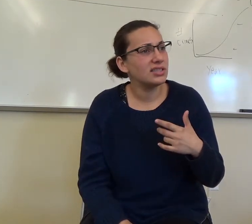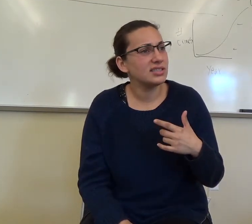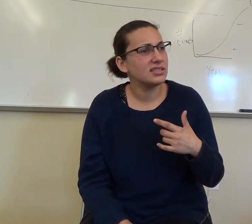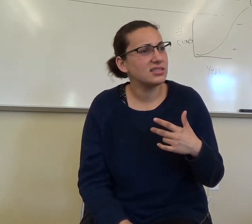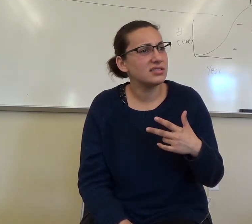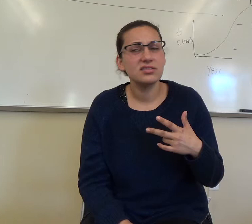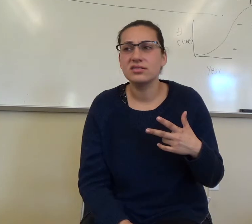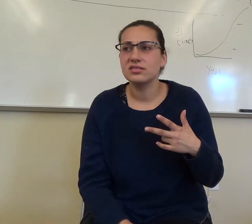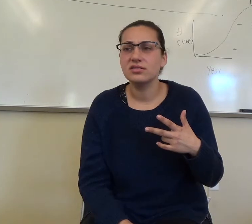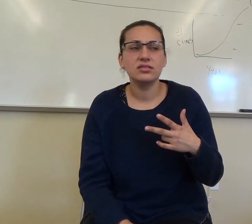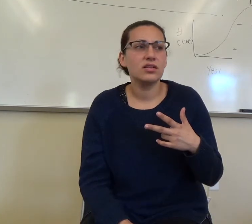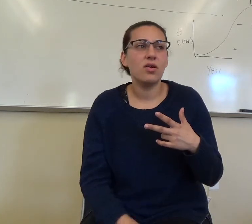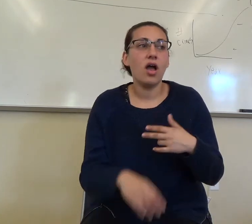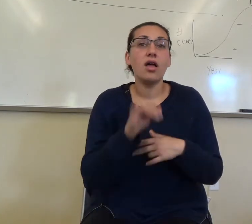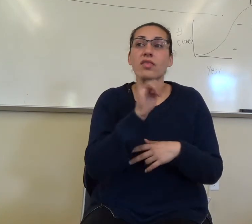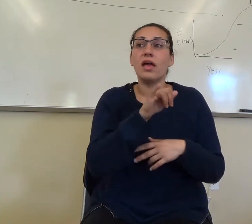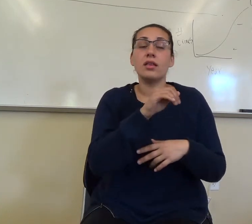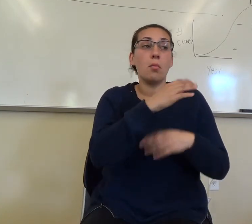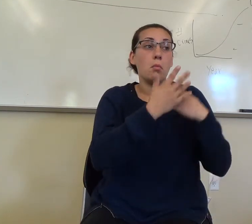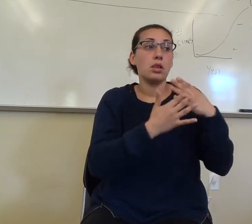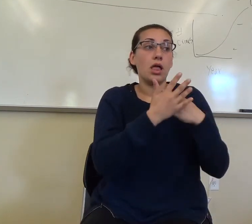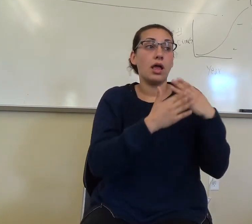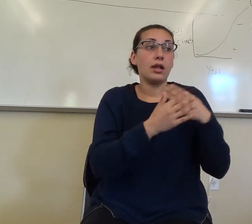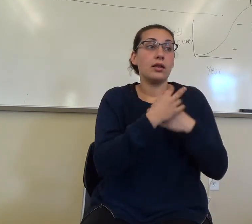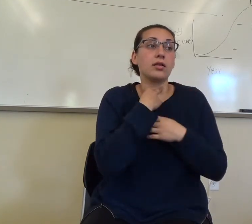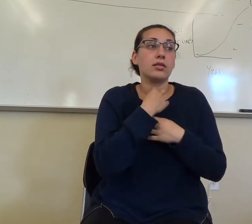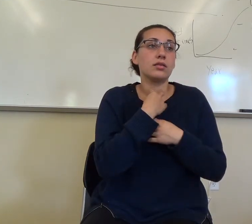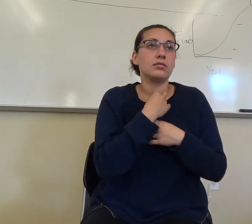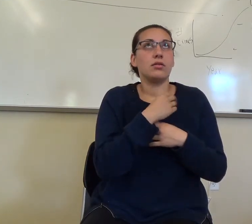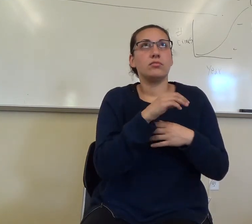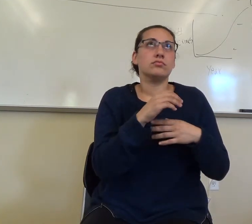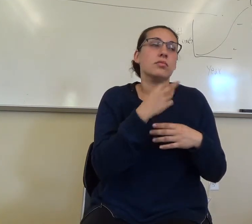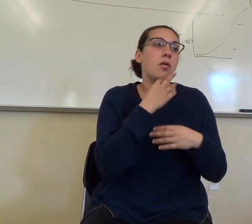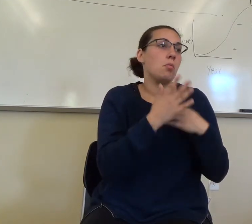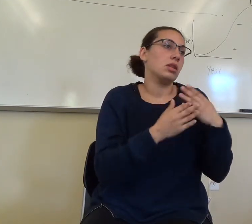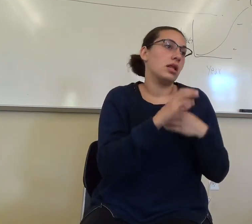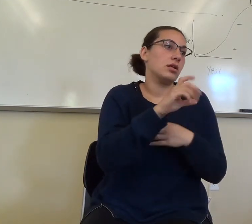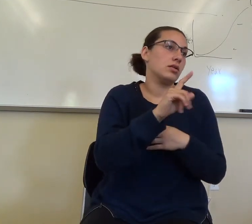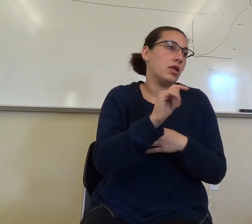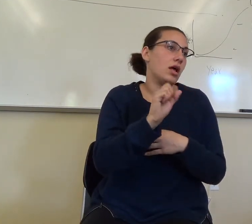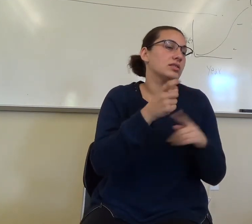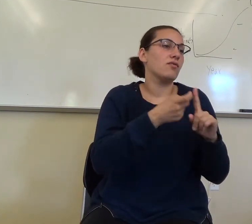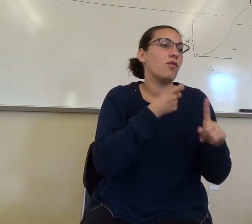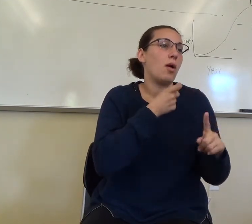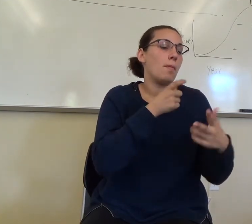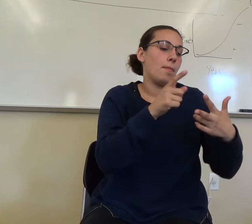clots? That's the Malayan. Okay, so the Russell's viper is